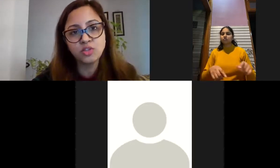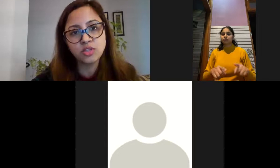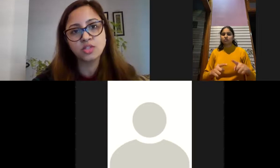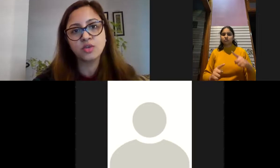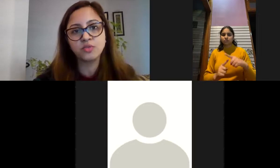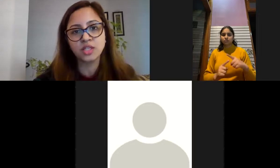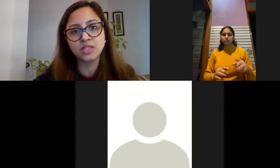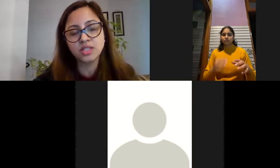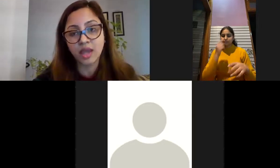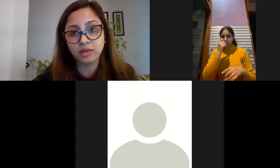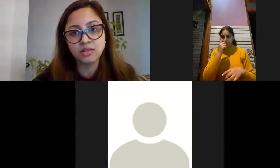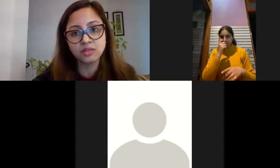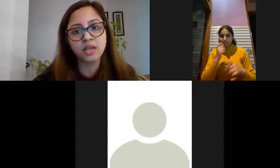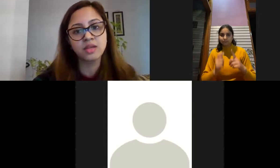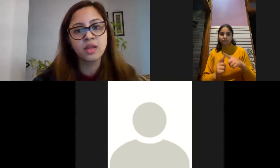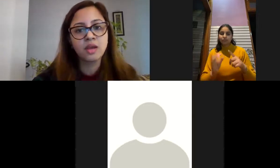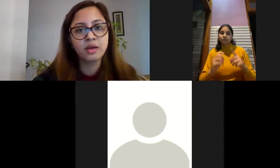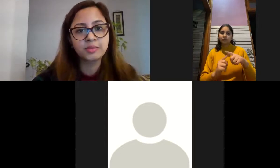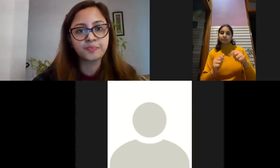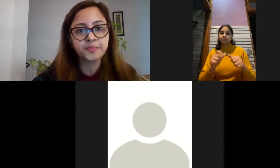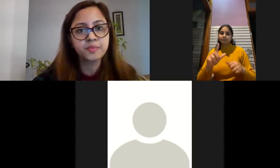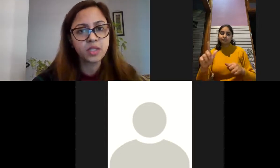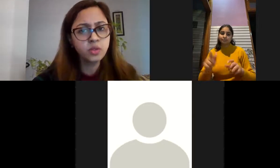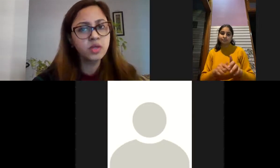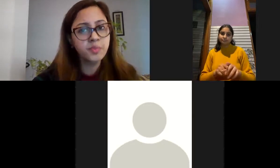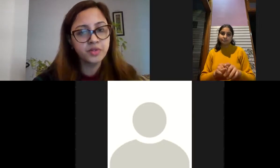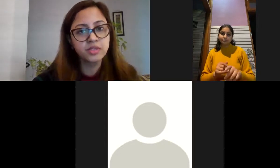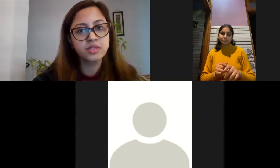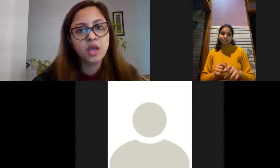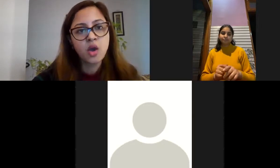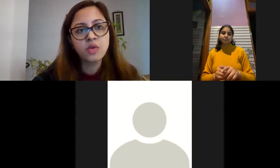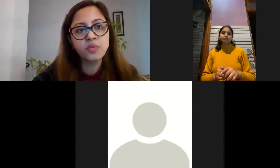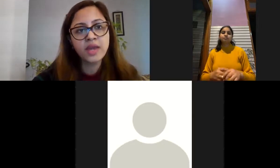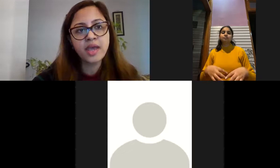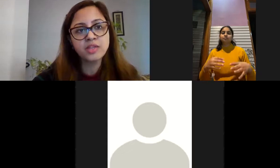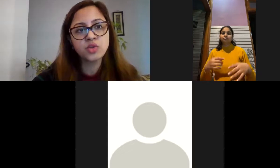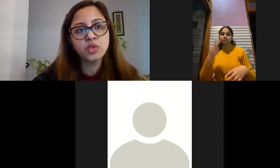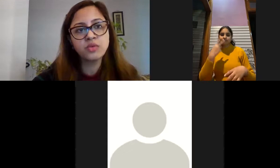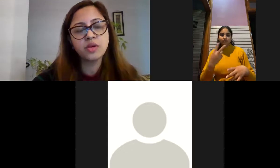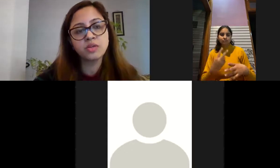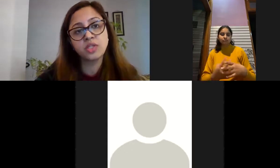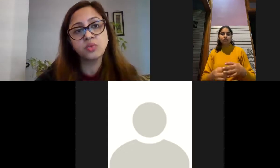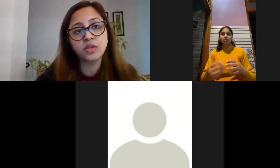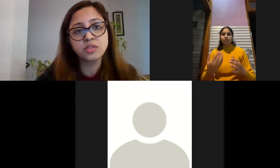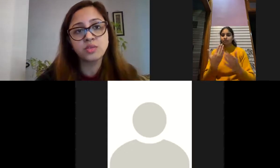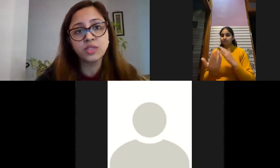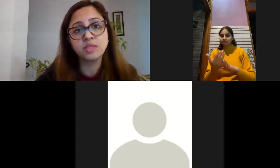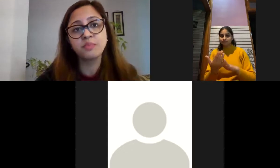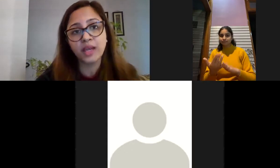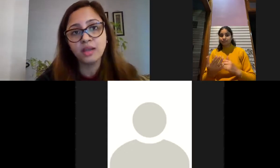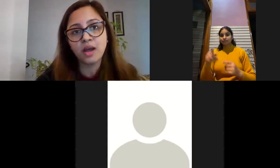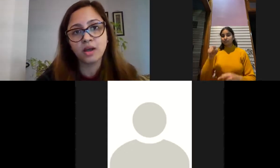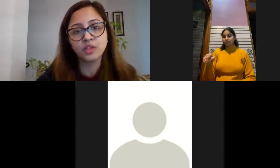strangeness of Grace's character and appearance. On one hand, she voices the